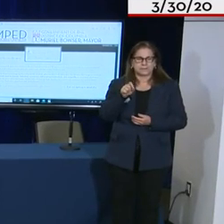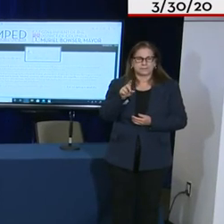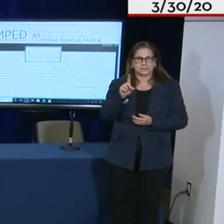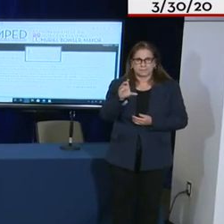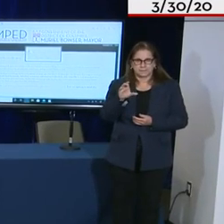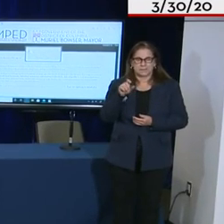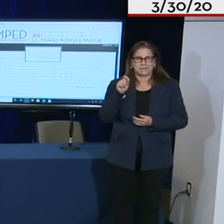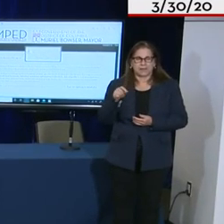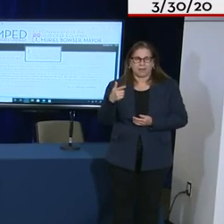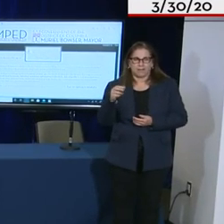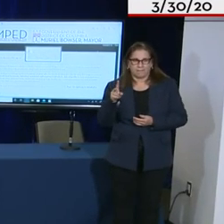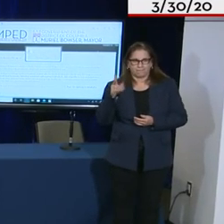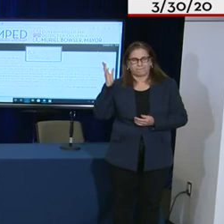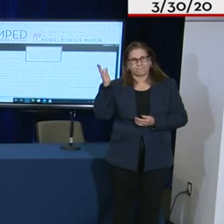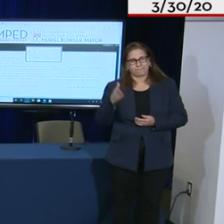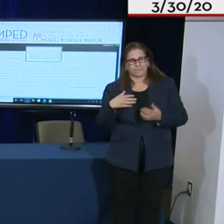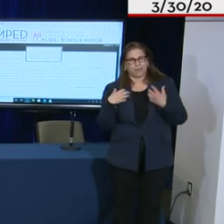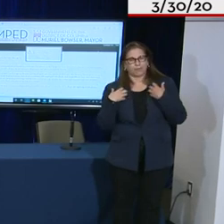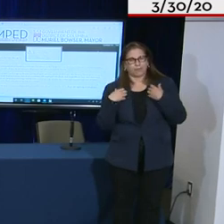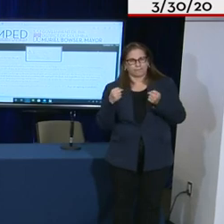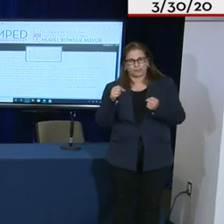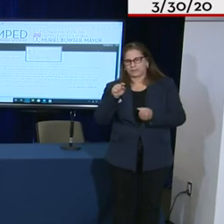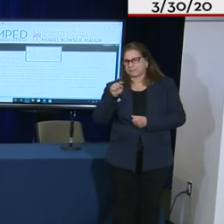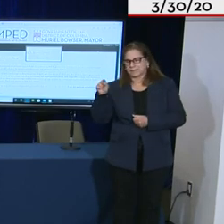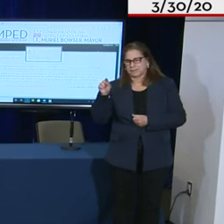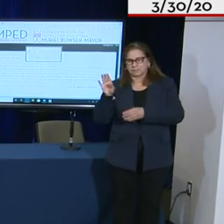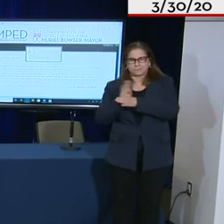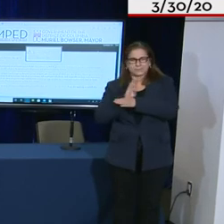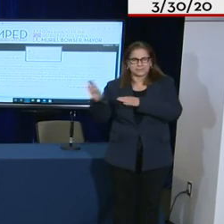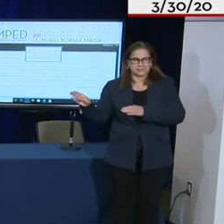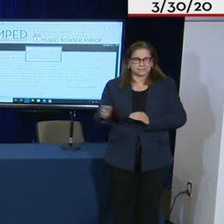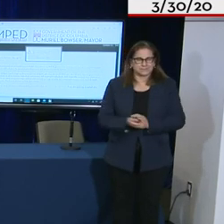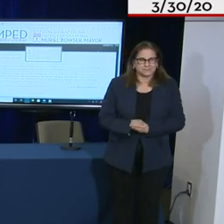coronavirus.dc.gov/recovery if you are a business, select business.